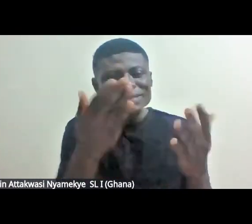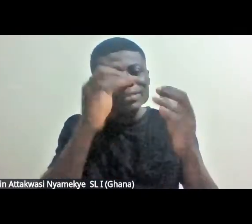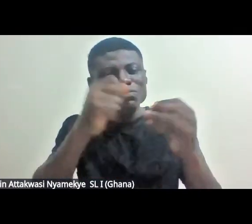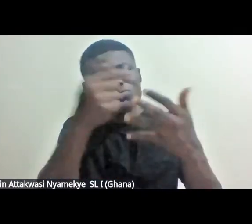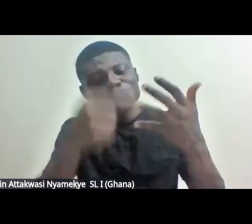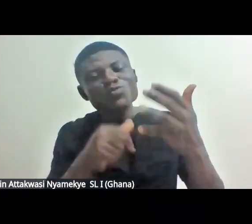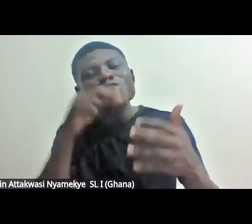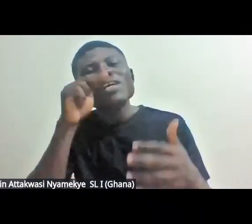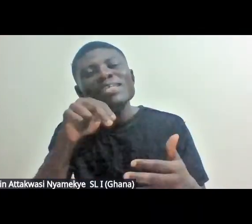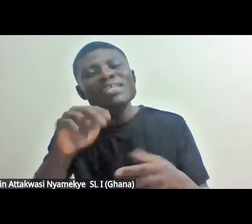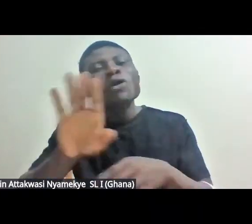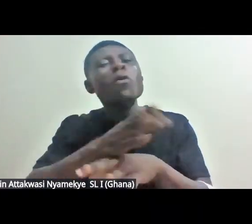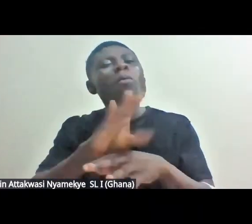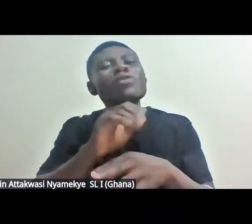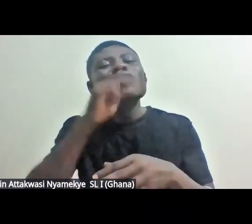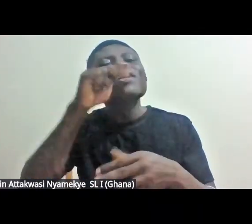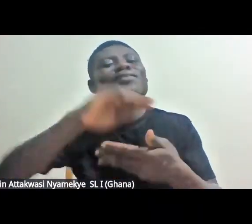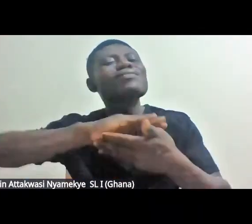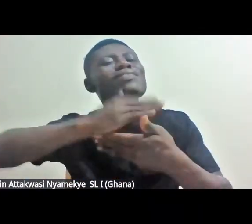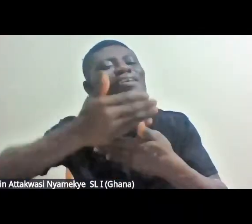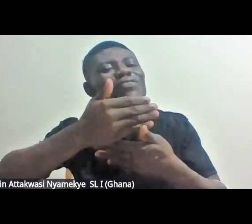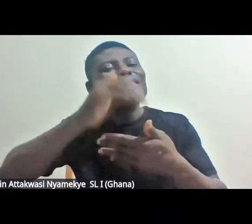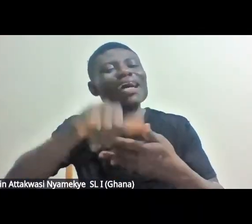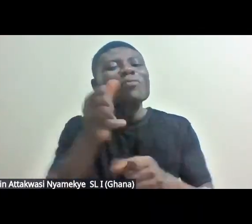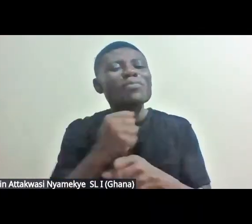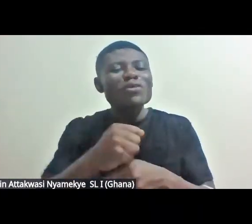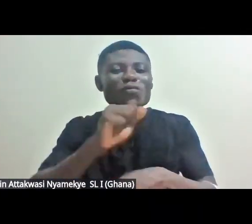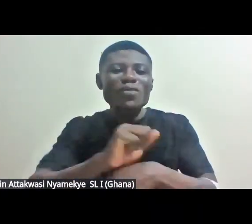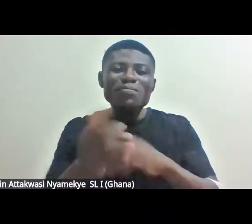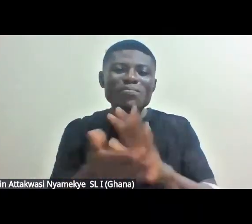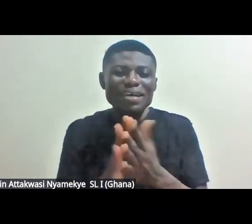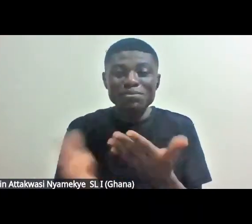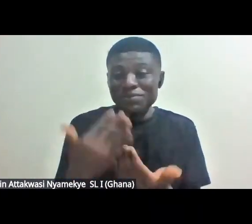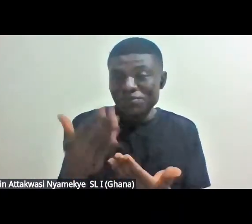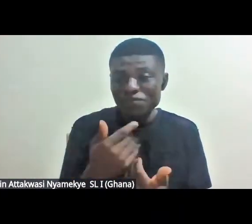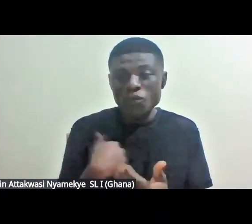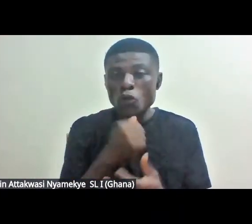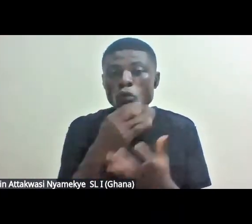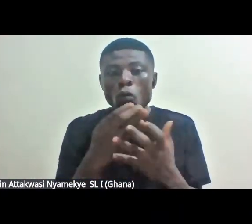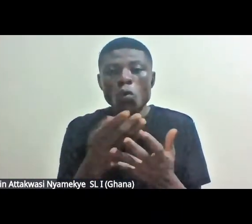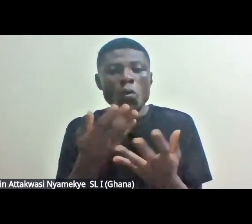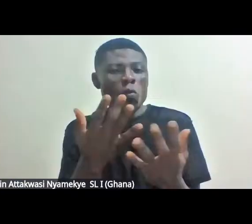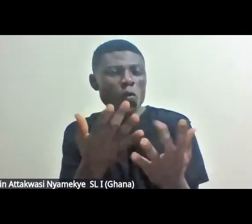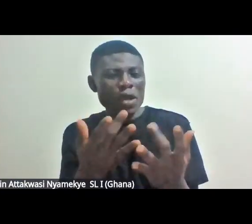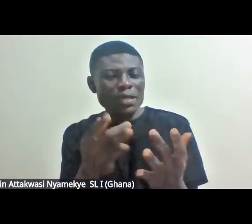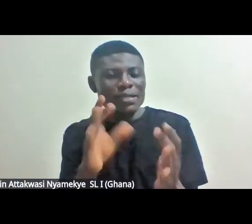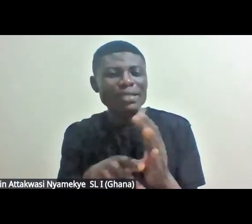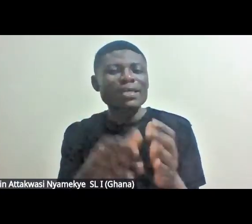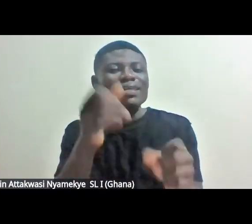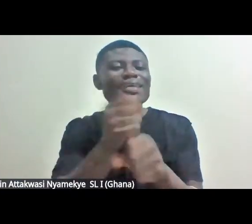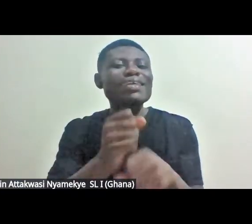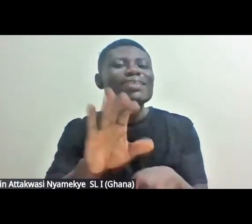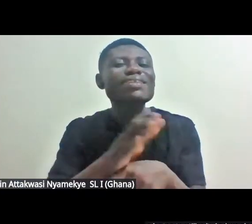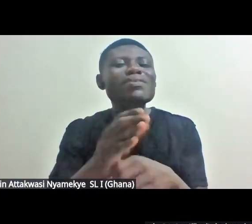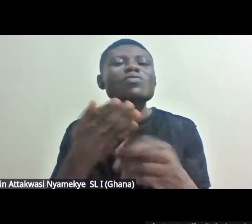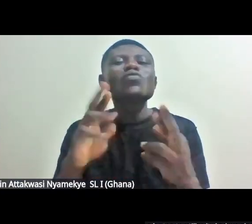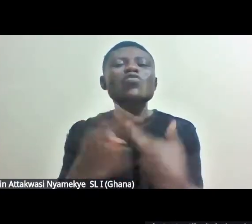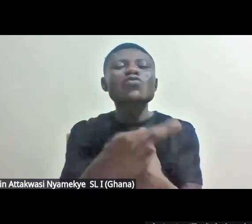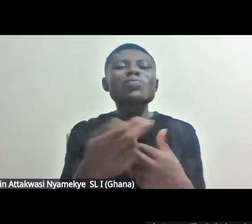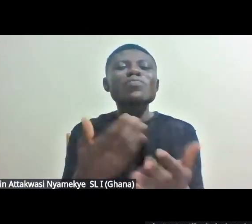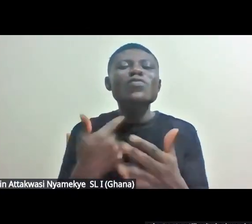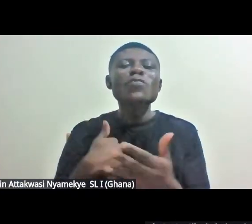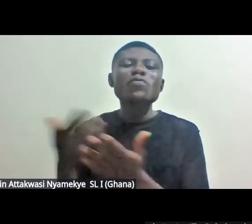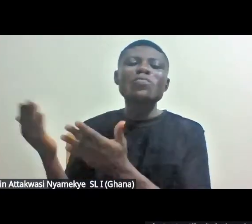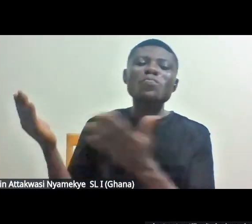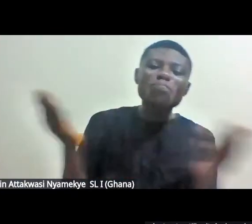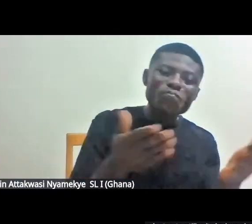need a laptop to utilize it. And we also don't want to wait for you to have a computer lab before we bring you some of